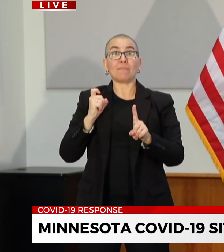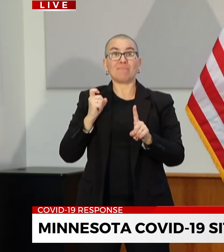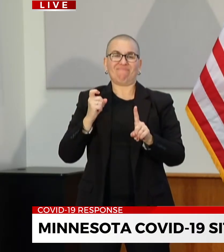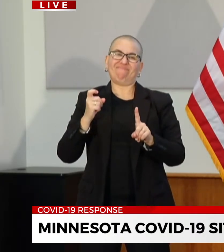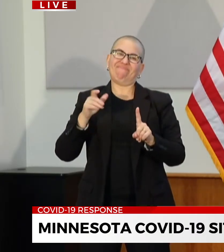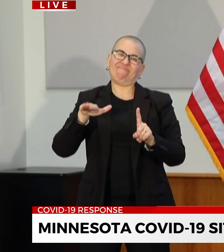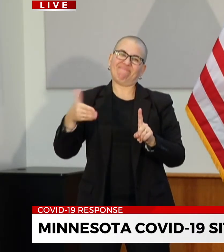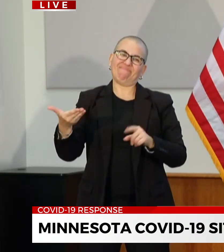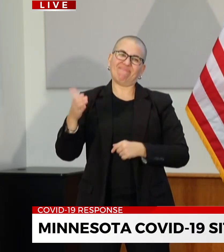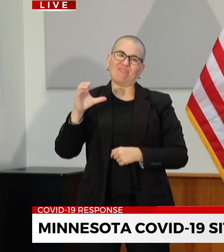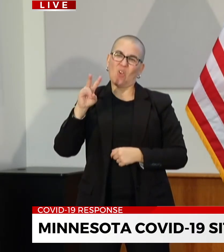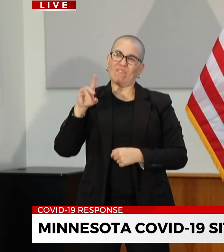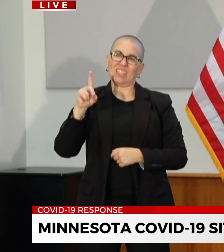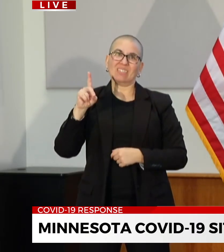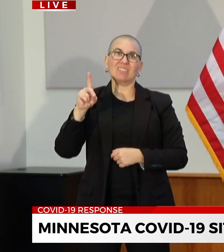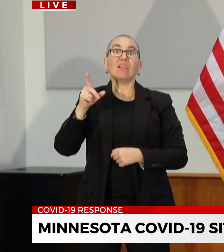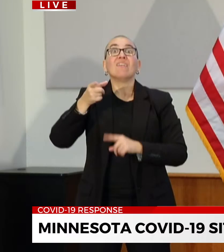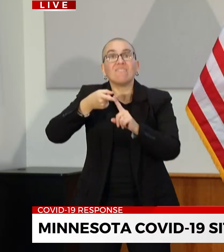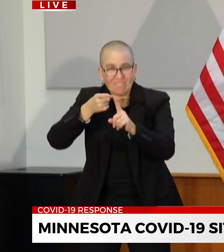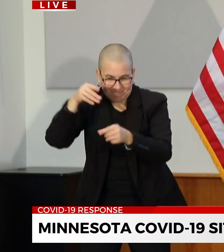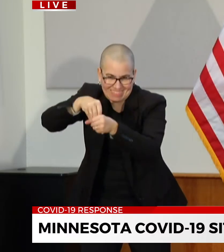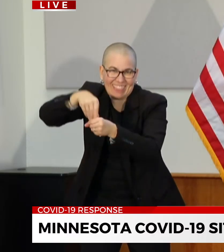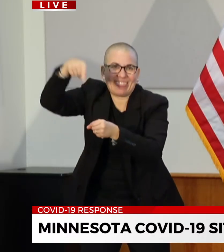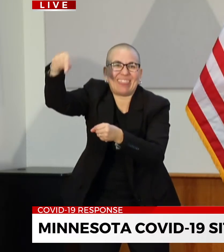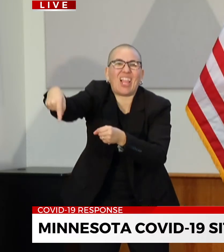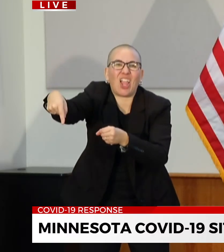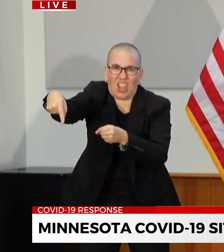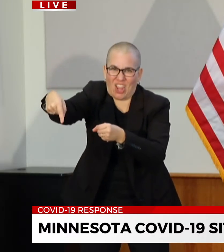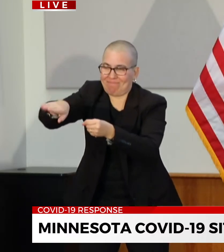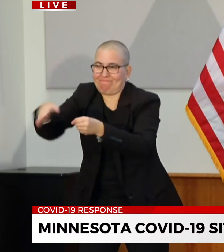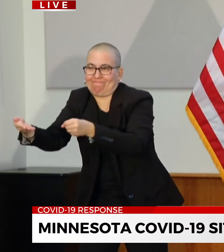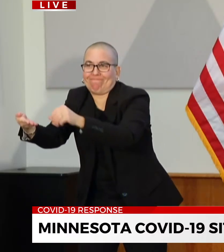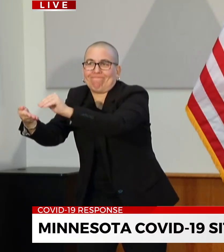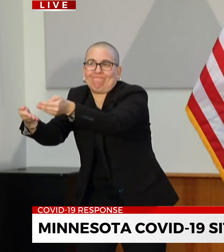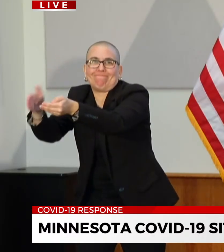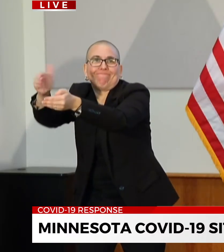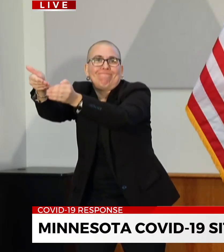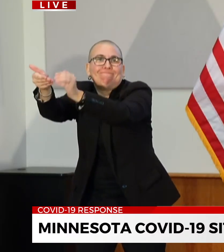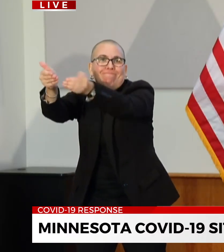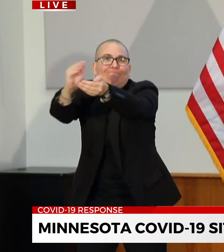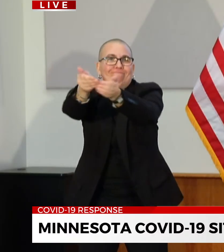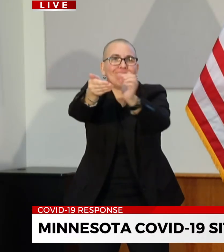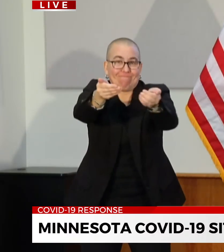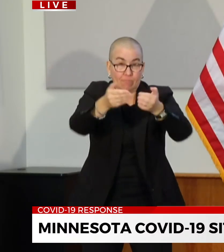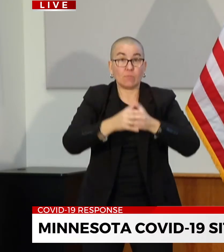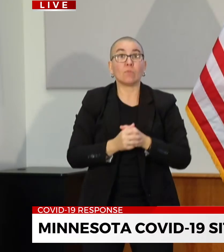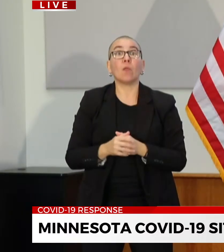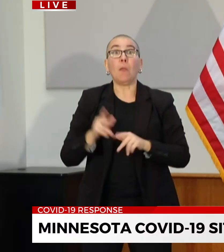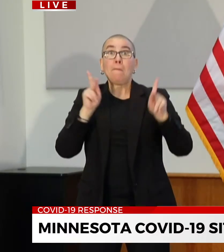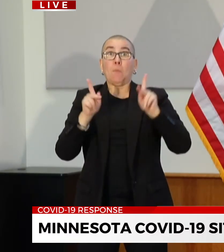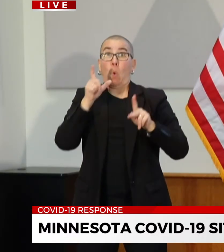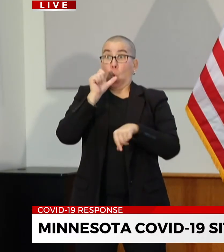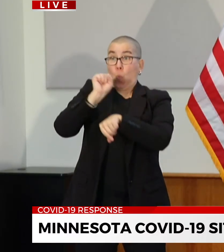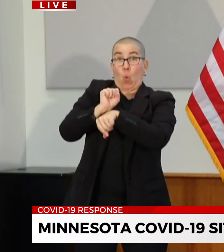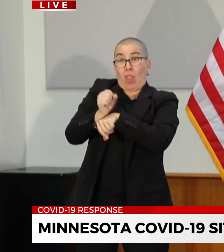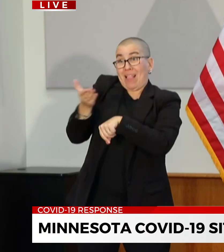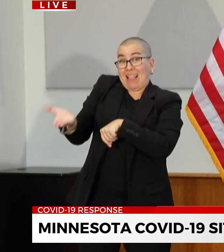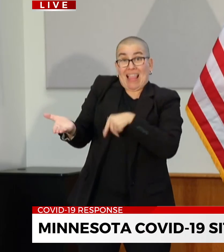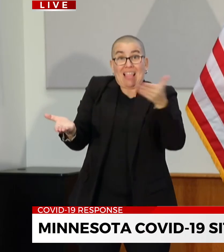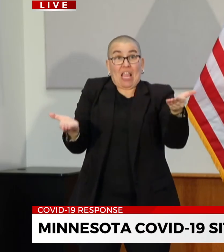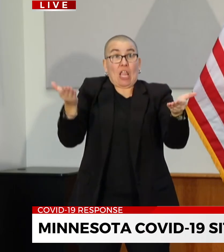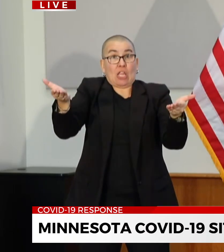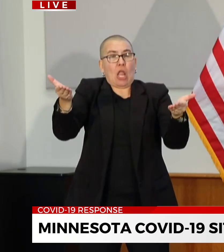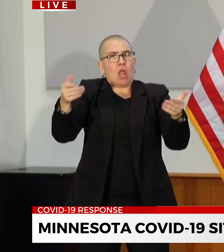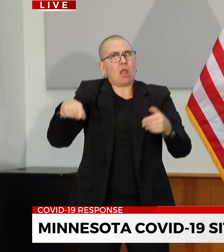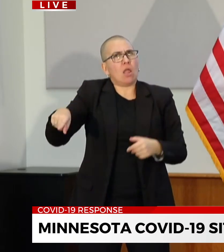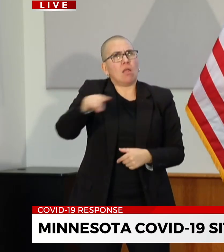live in these long-term congregate care facilities. And the people working in these facilities have done a truly remarkable